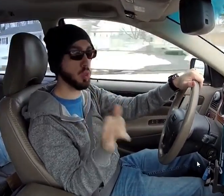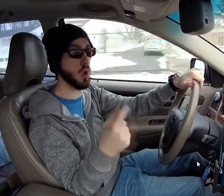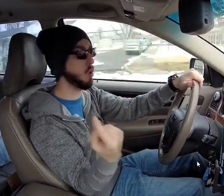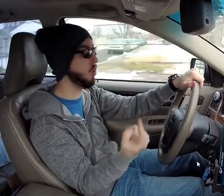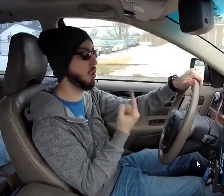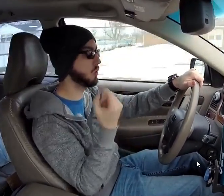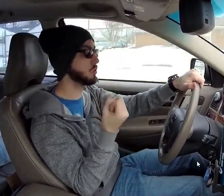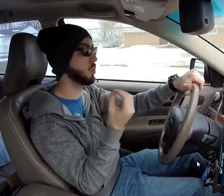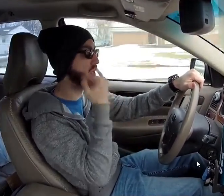Like Dunkin' Donuts.